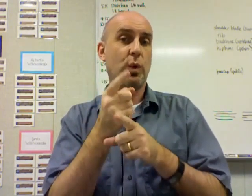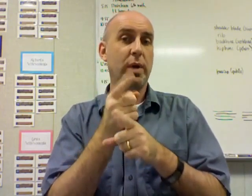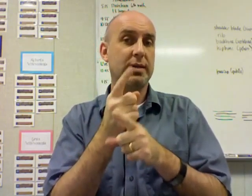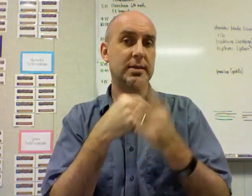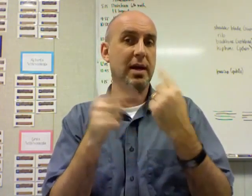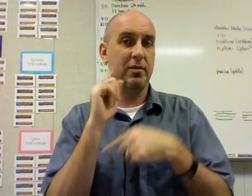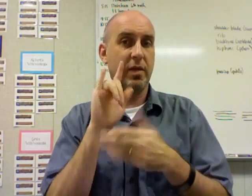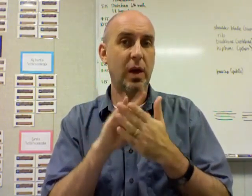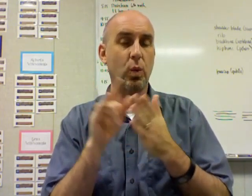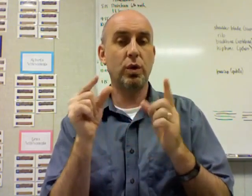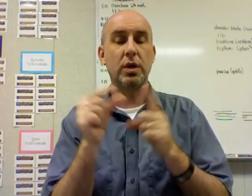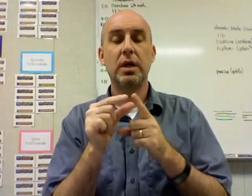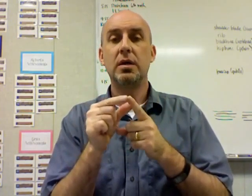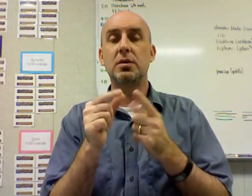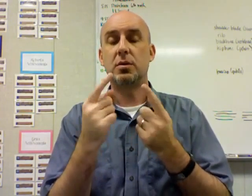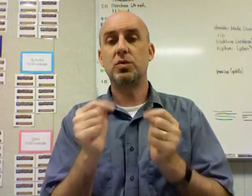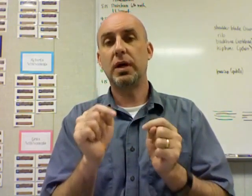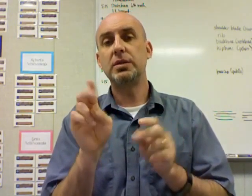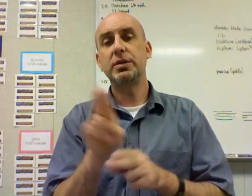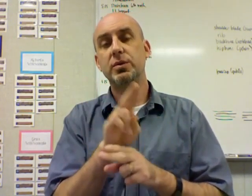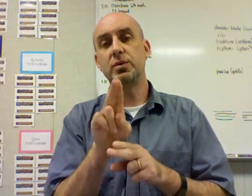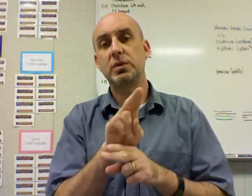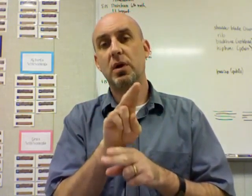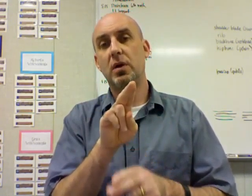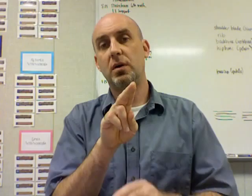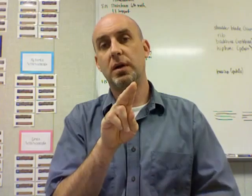correct sign for that word. So I'm trying to use our